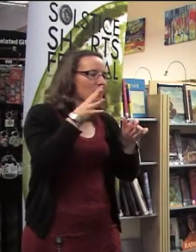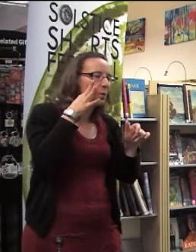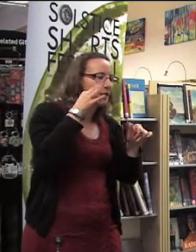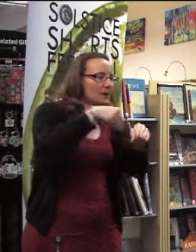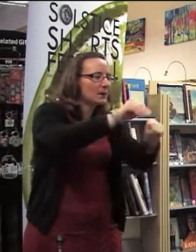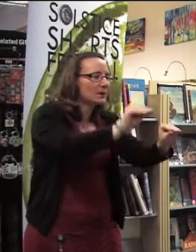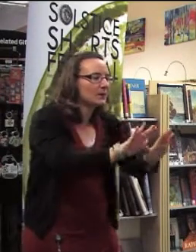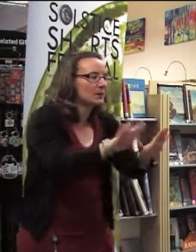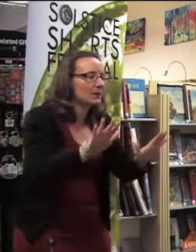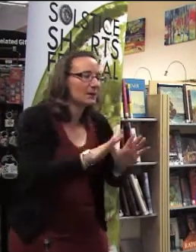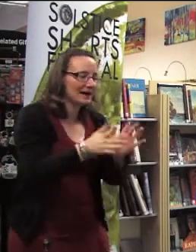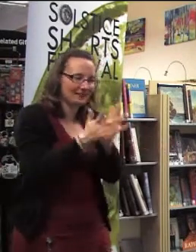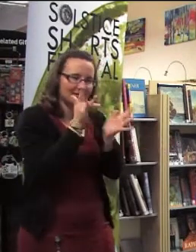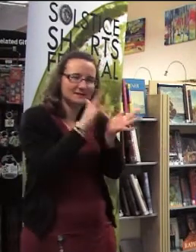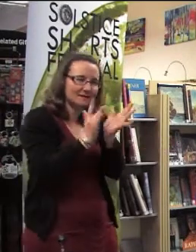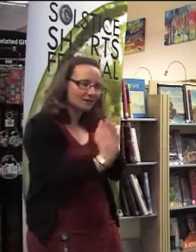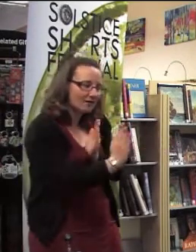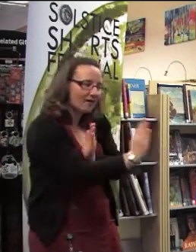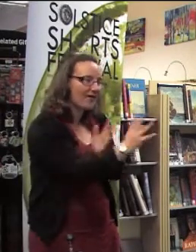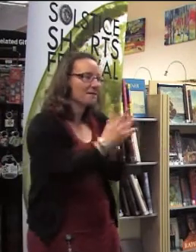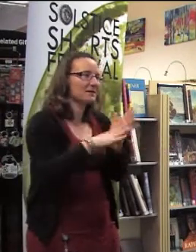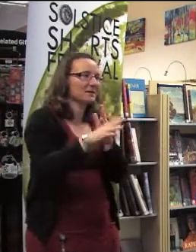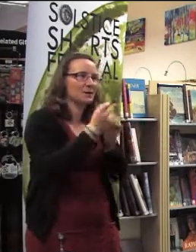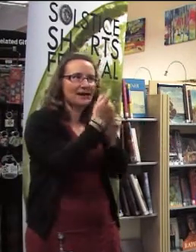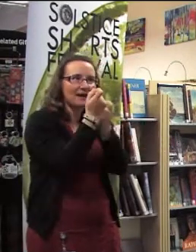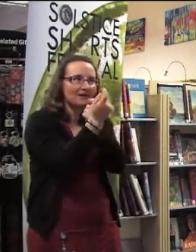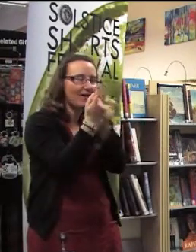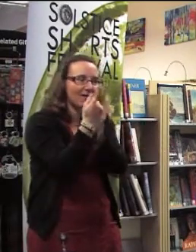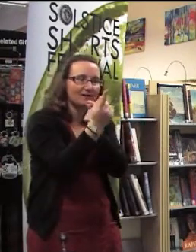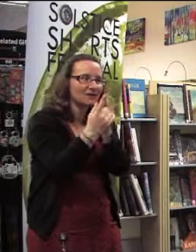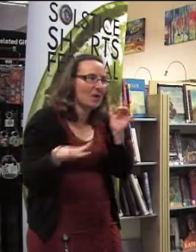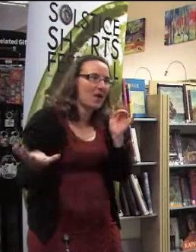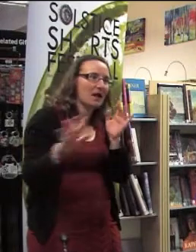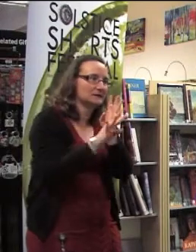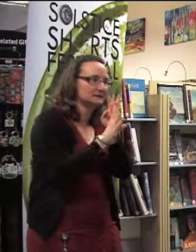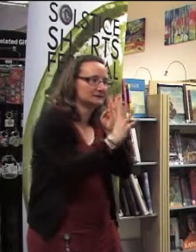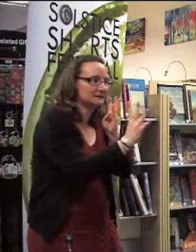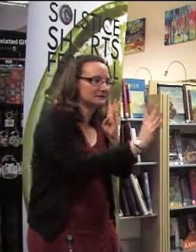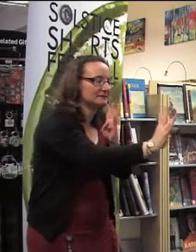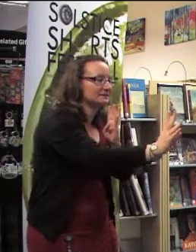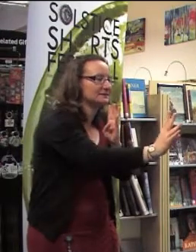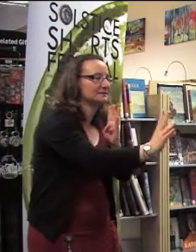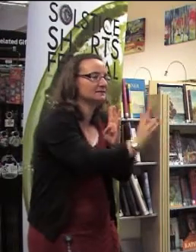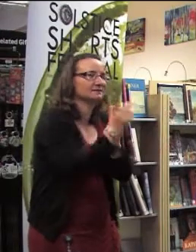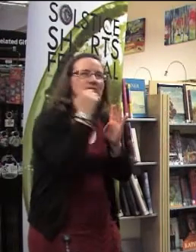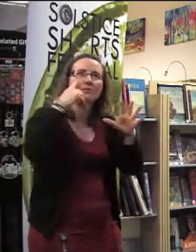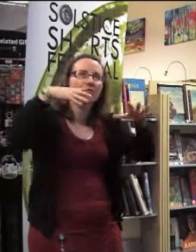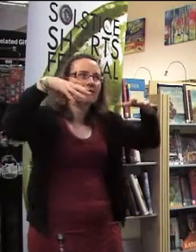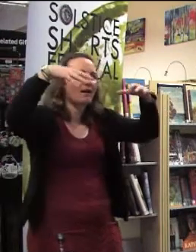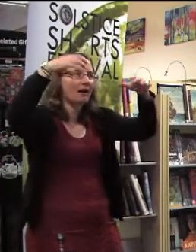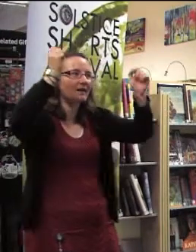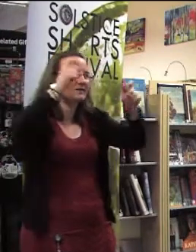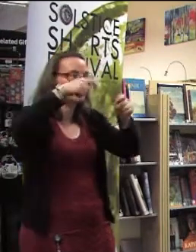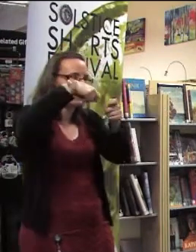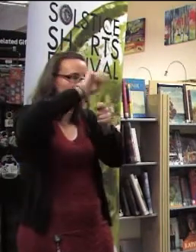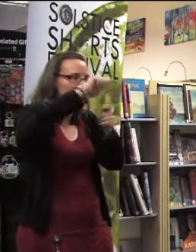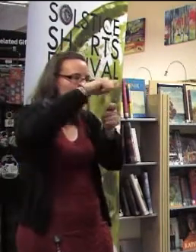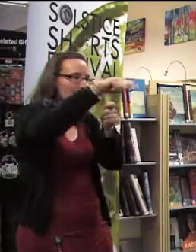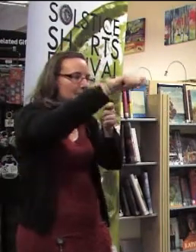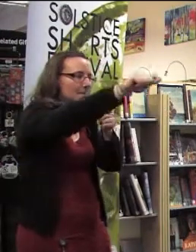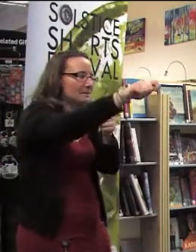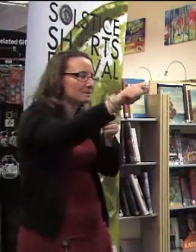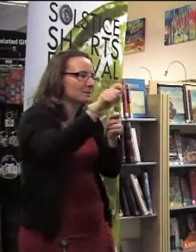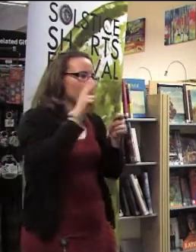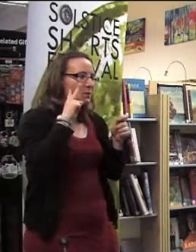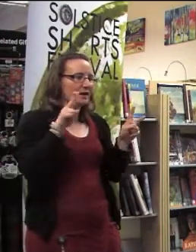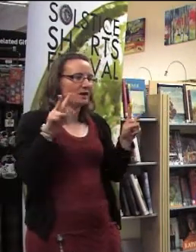centre, I've placed every candle I can find. When the lights are out and the candles lit, the